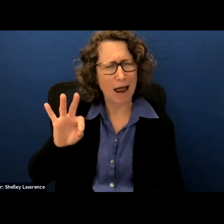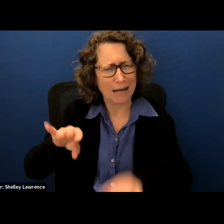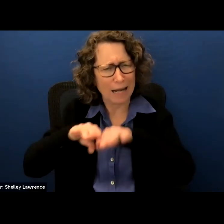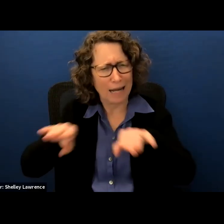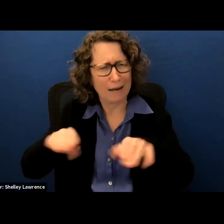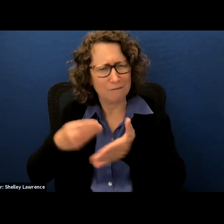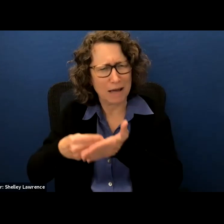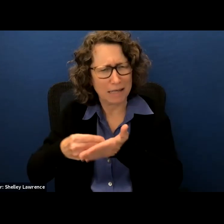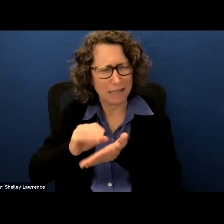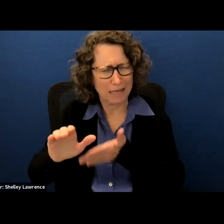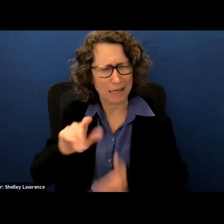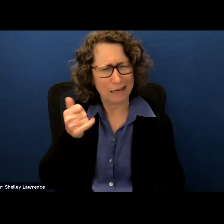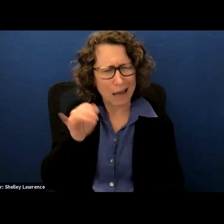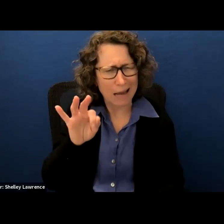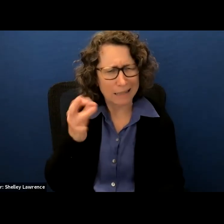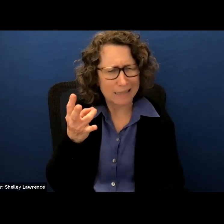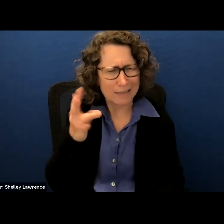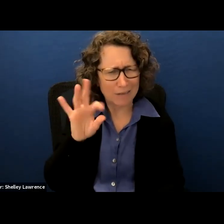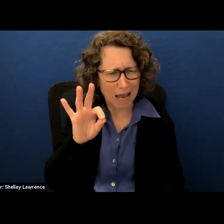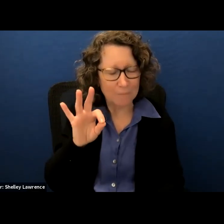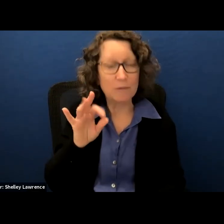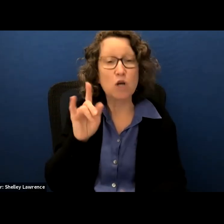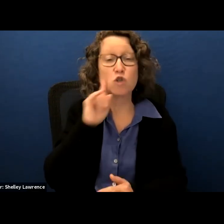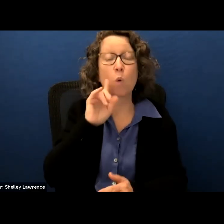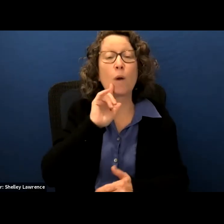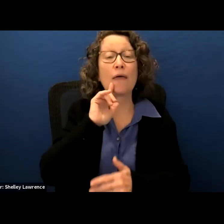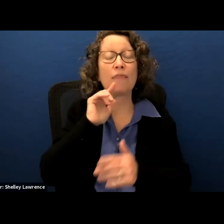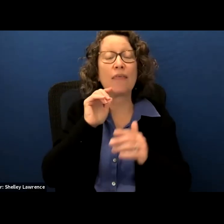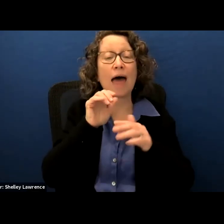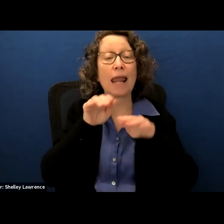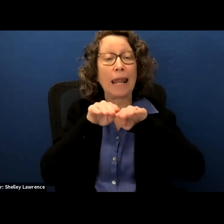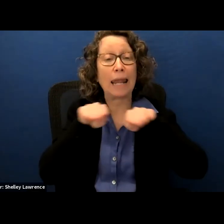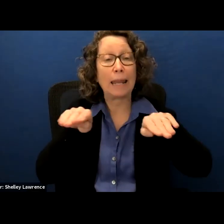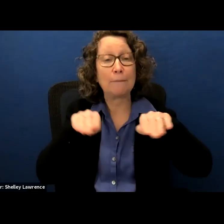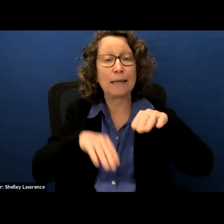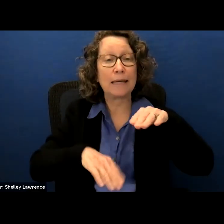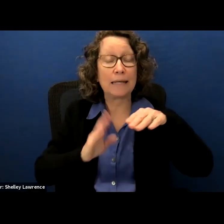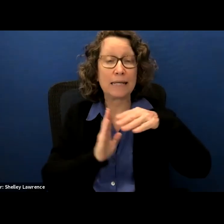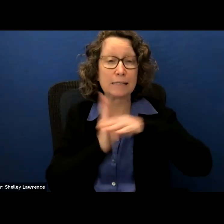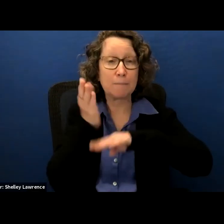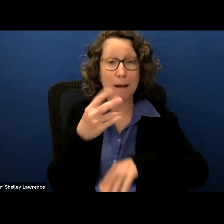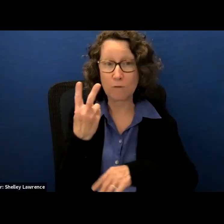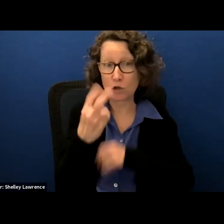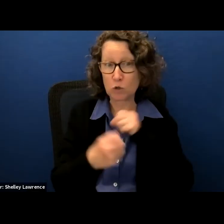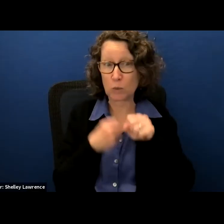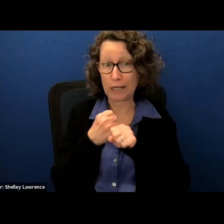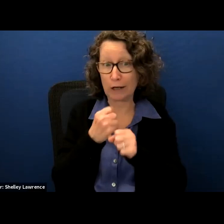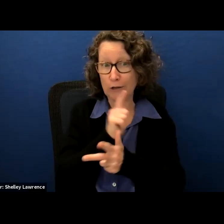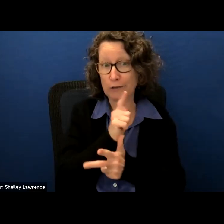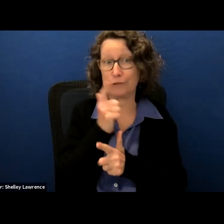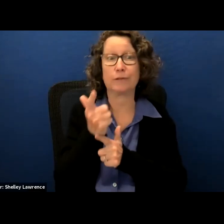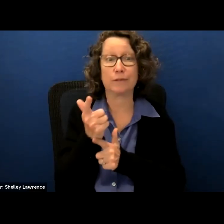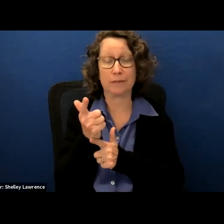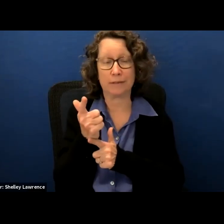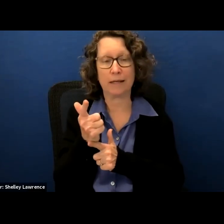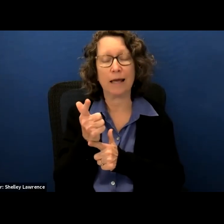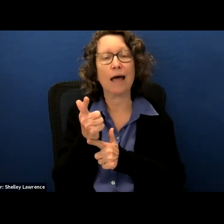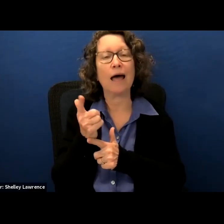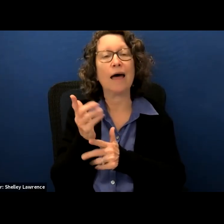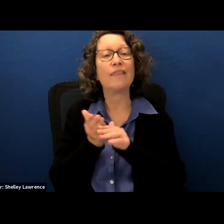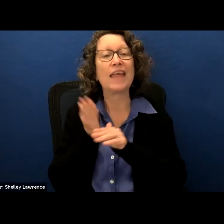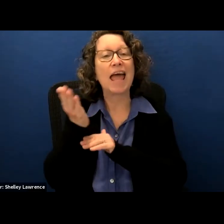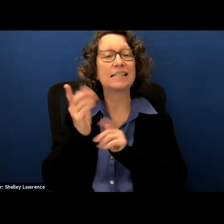right? So when the limit is surpassed for 2 consecutive years, the excess must